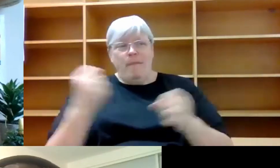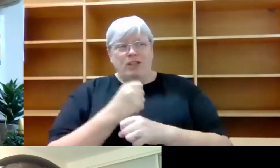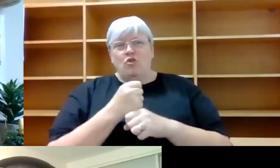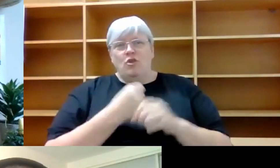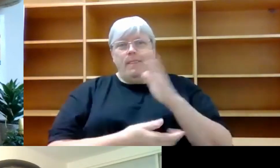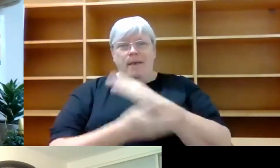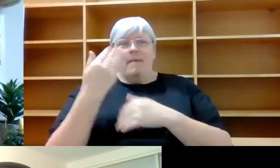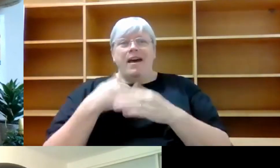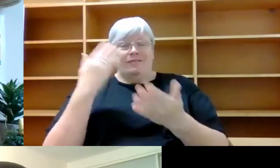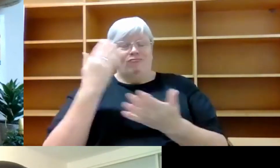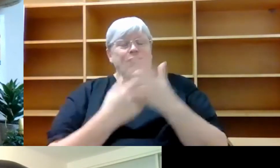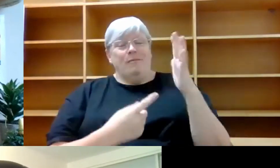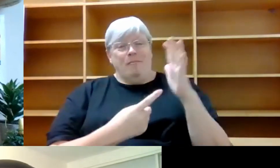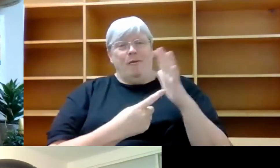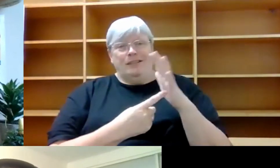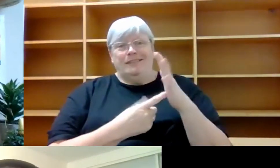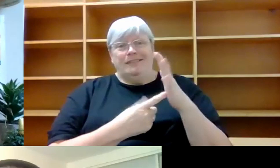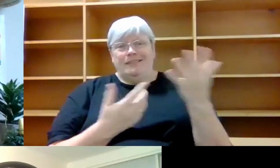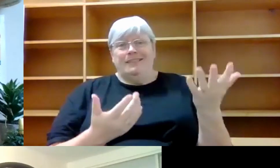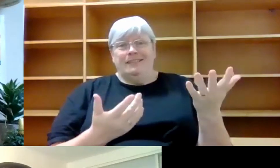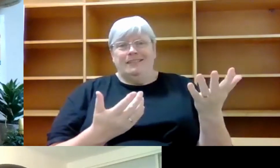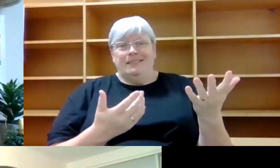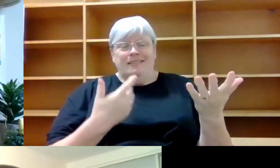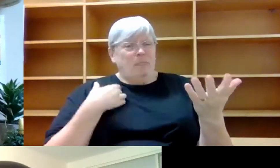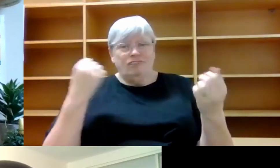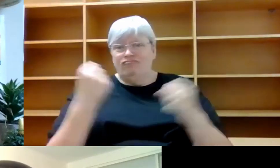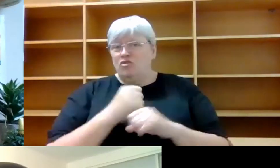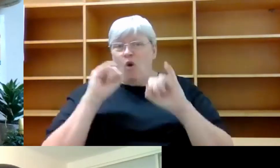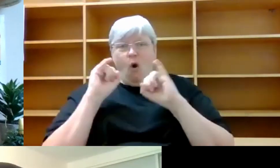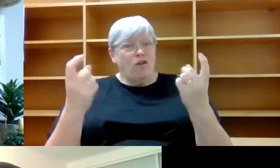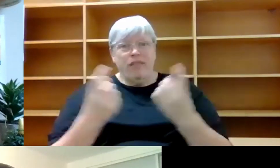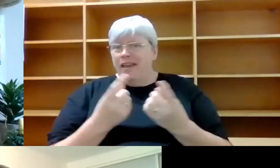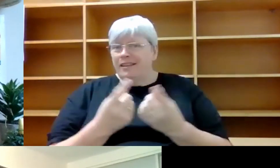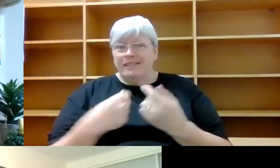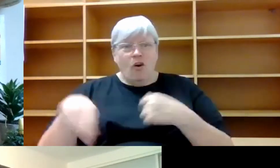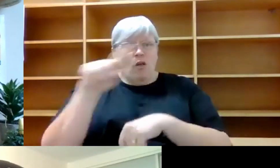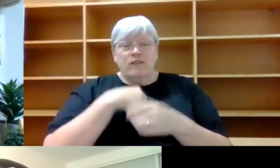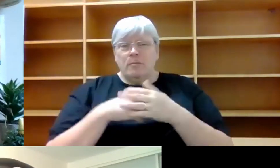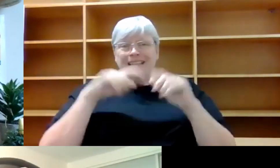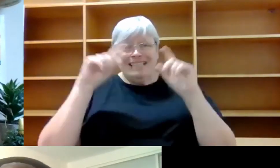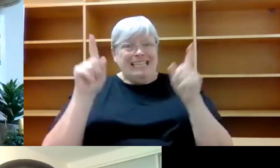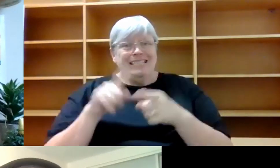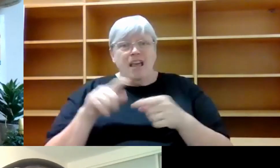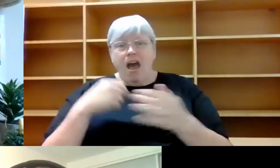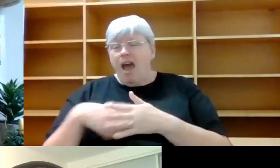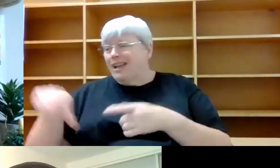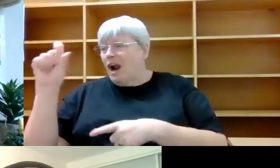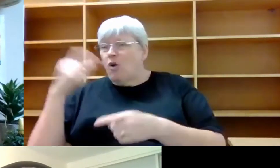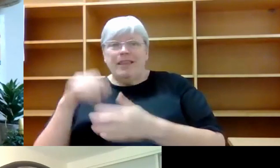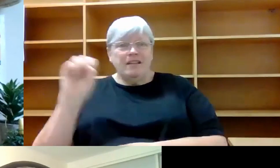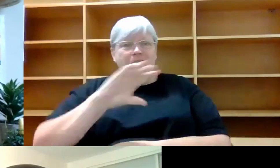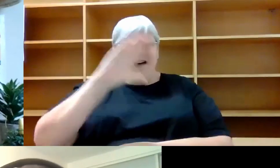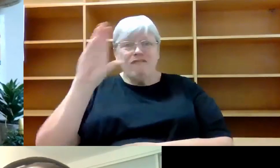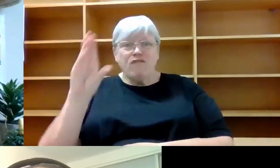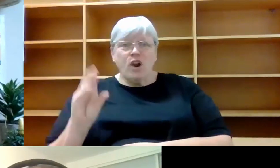very important because they committed atrocities everywhere, you know, India, the Caribbean, Africa. And